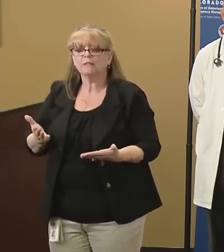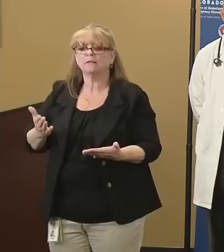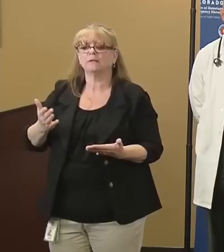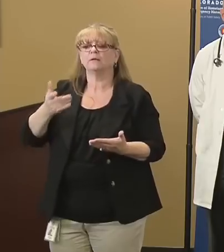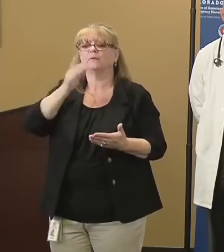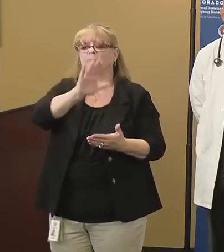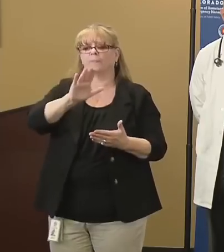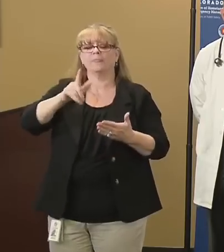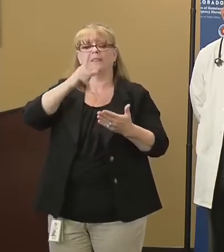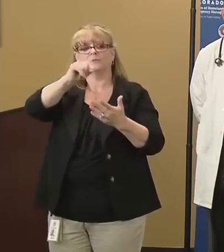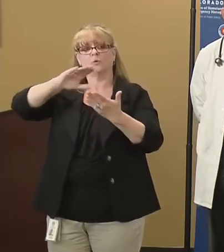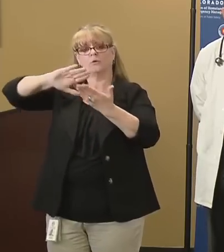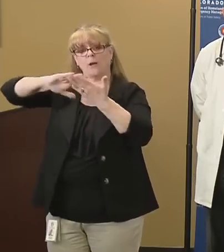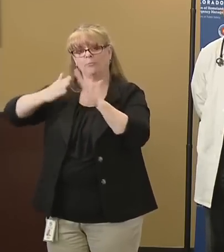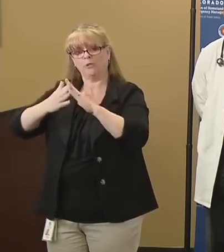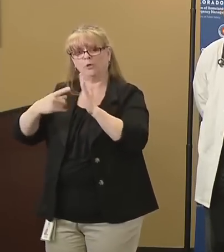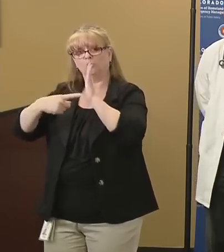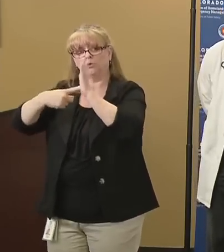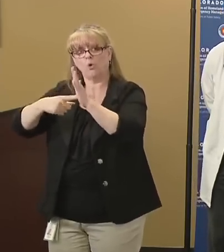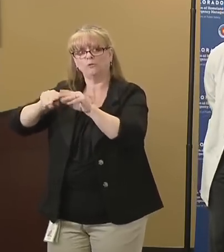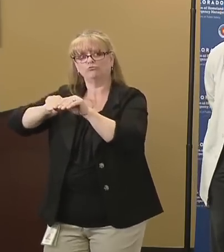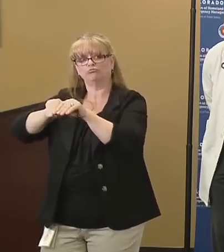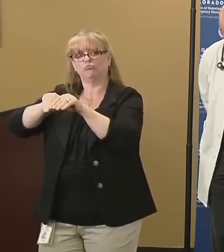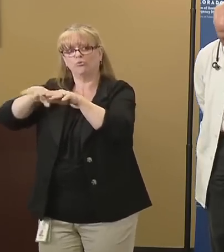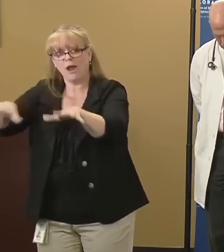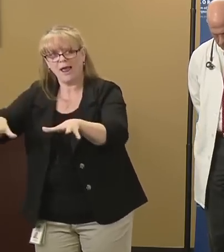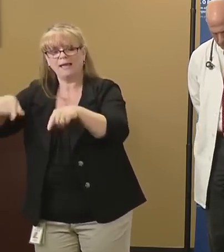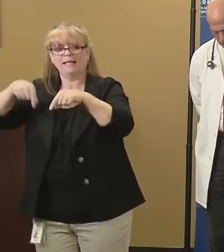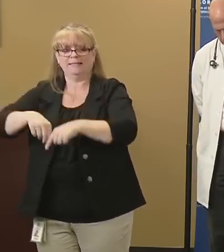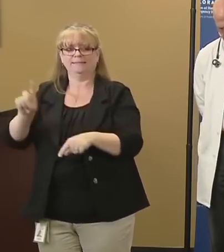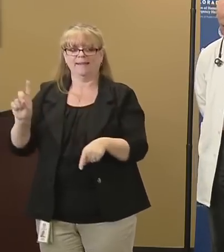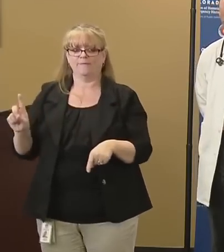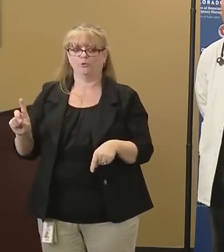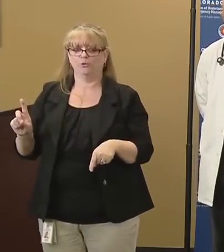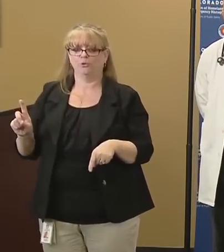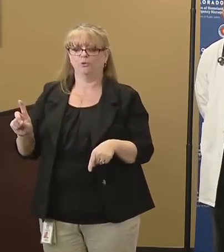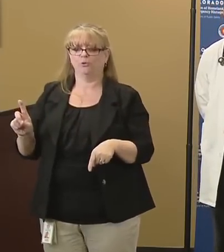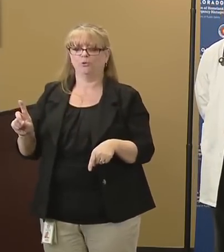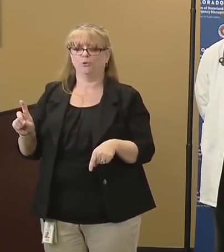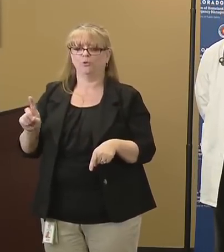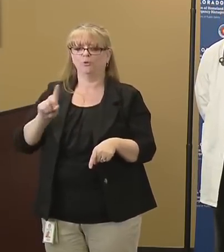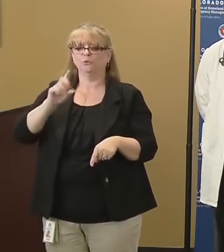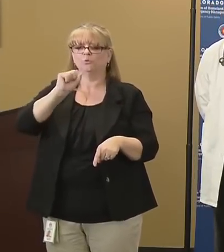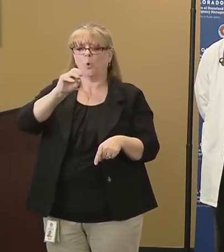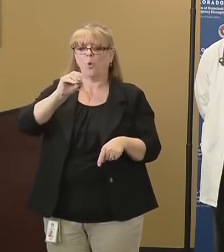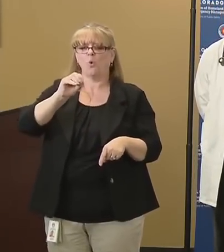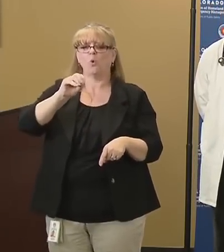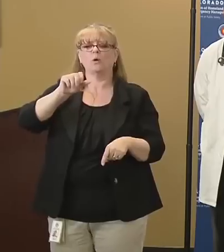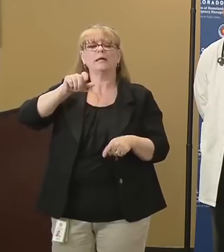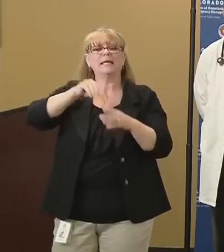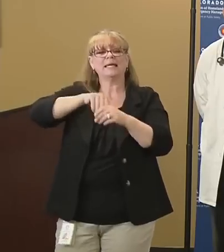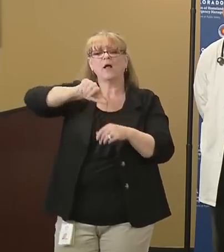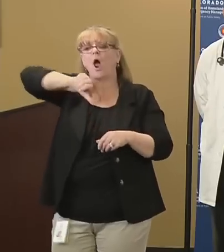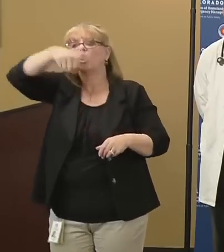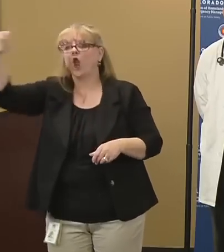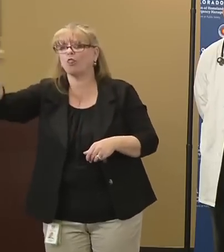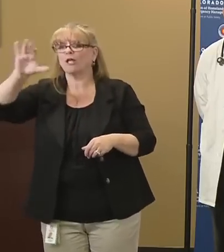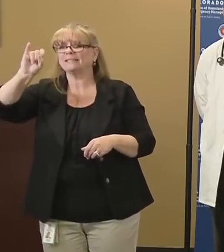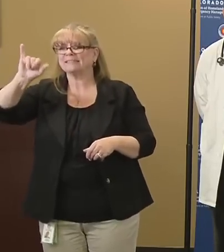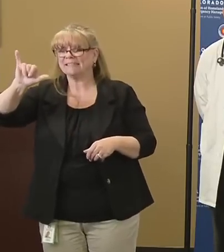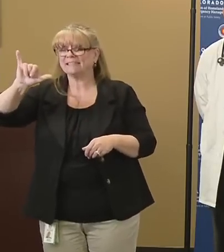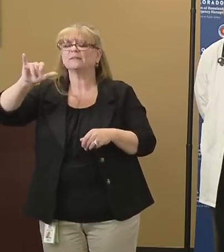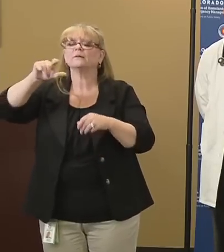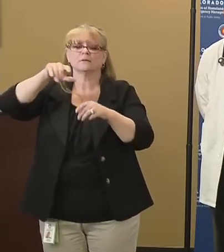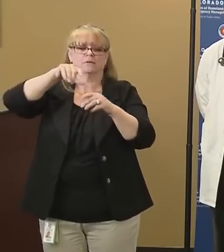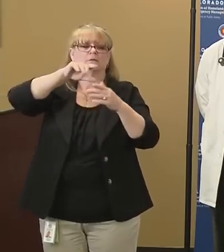virus in the Denver metro area, just as it is in all other major metro areas of the country. Was it probably made worse